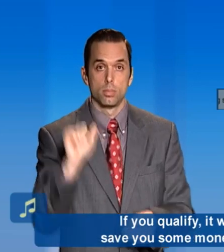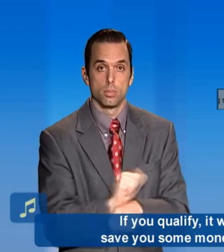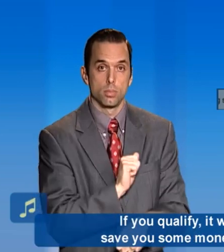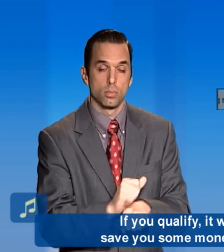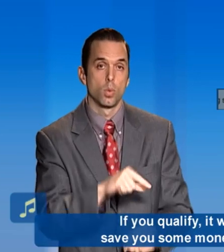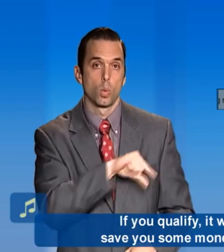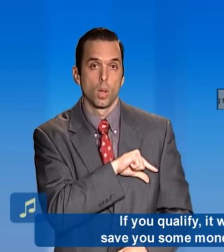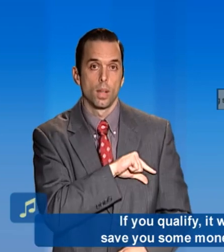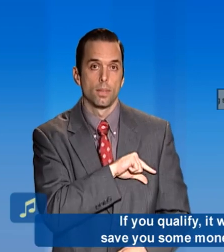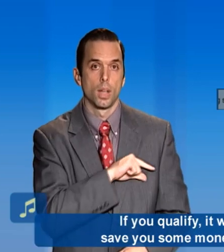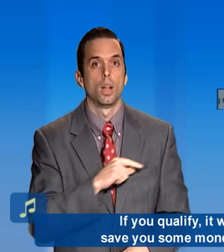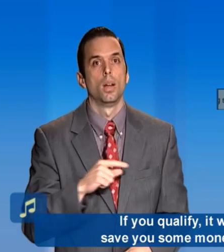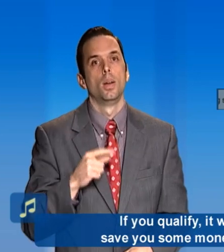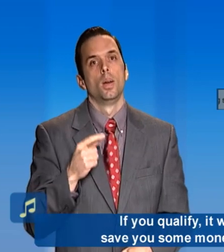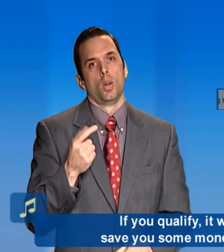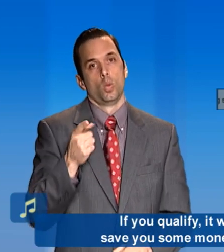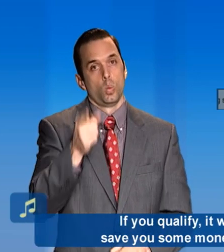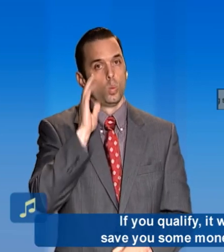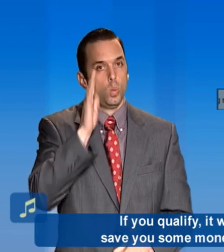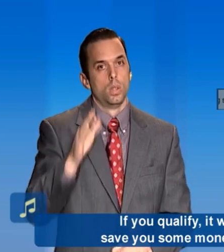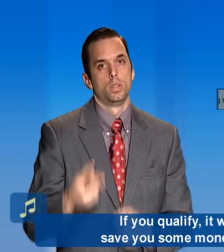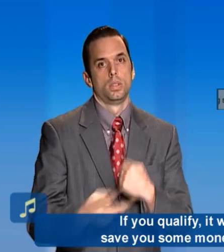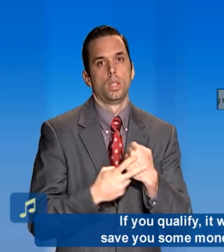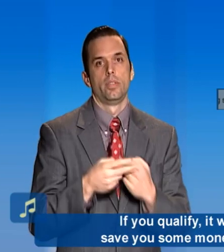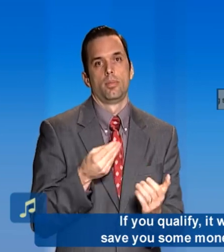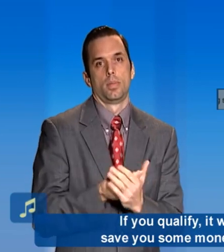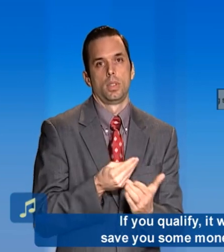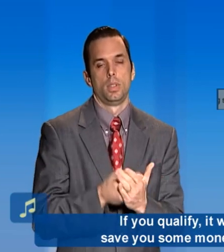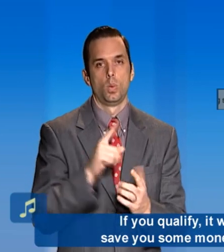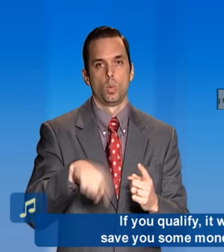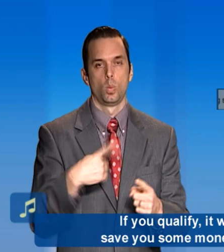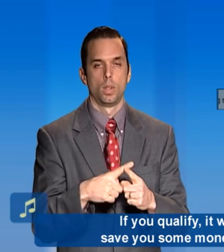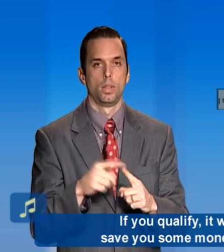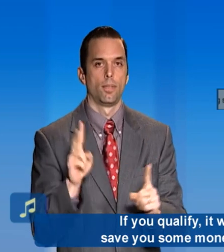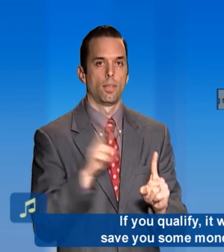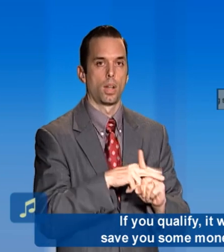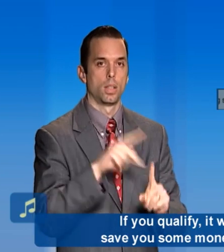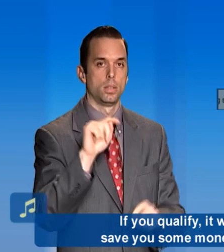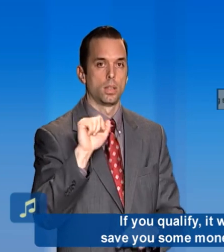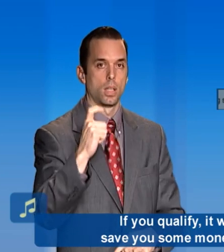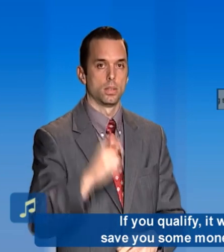If you qualify, it will usually save you some money at tax time.